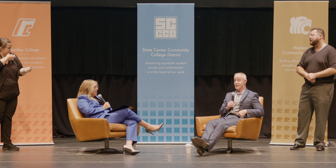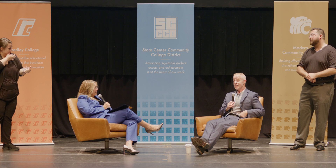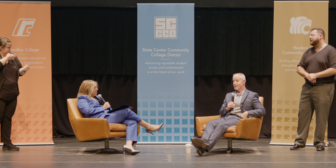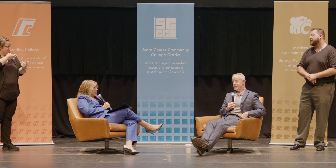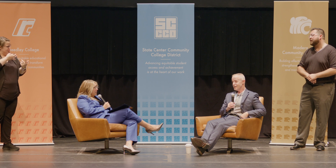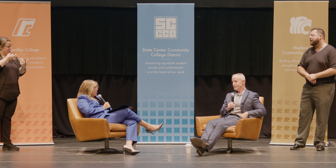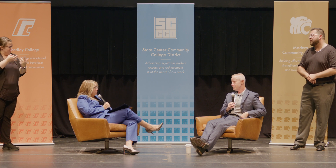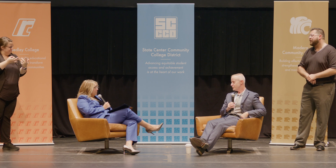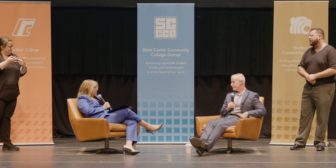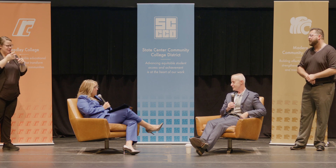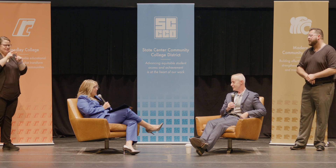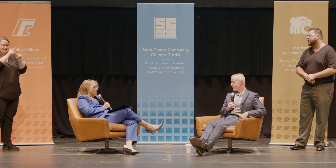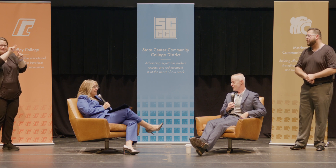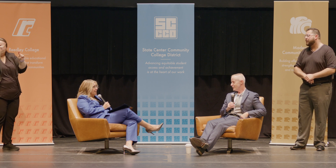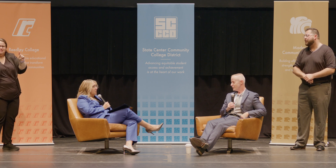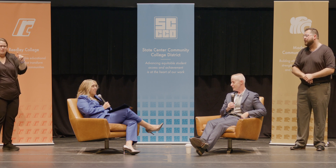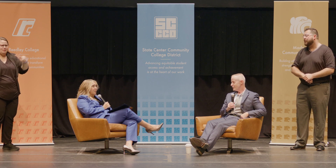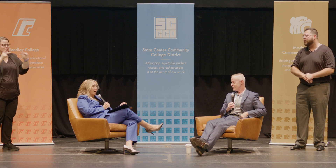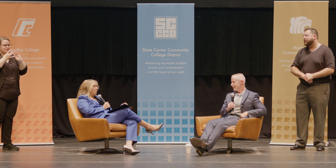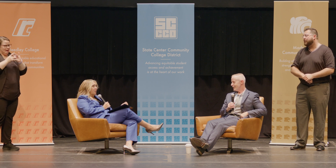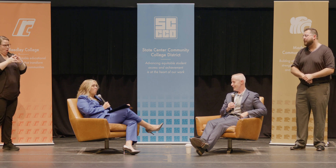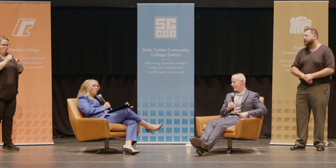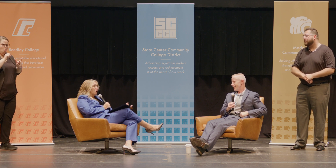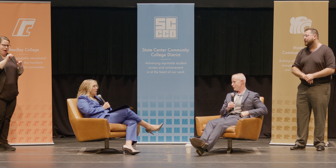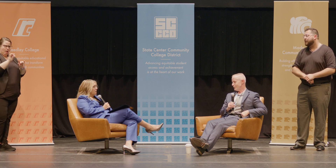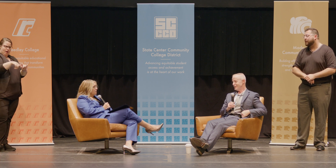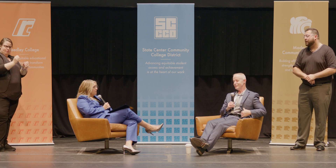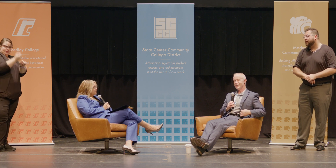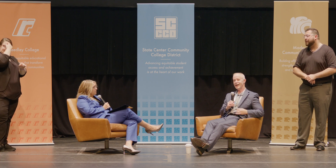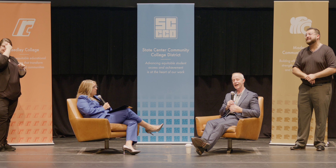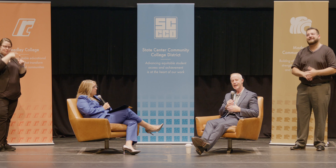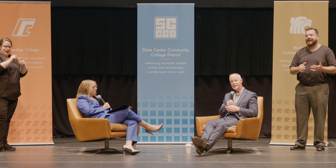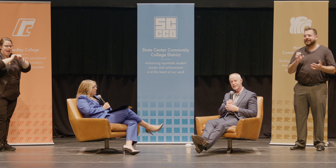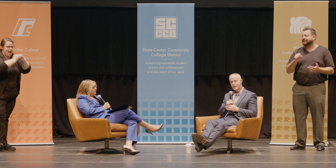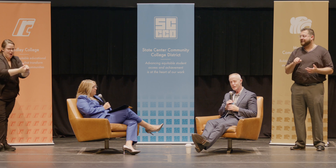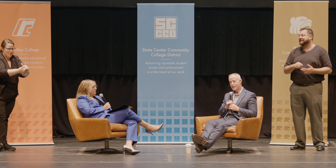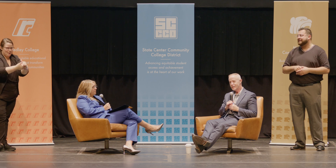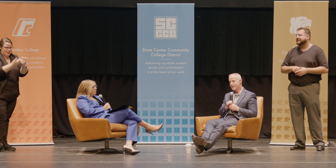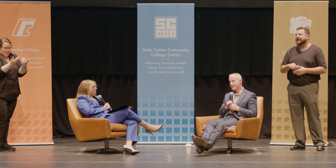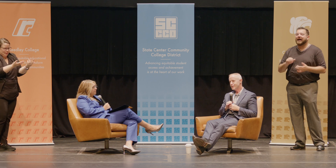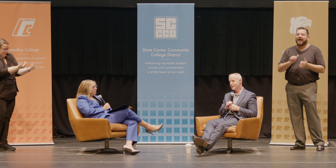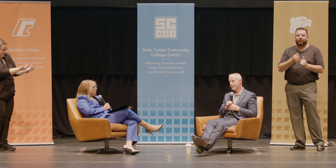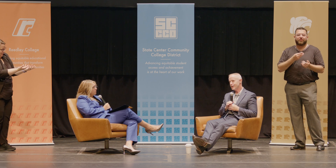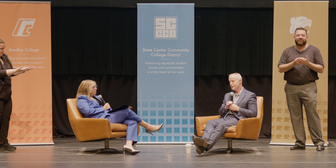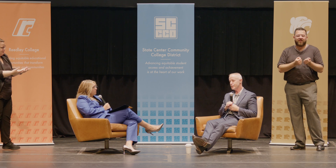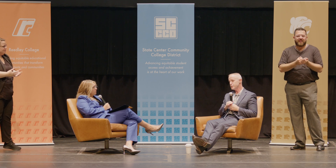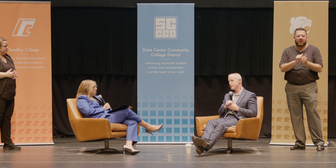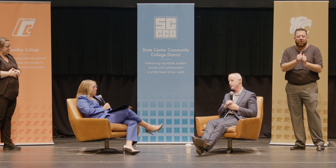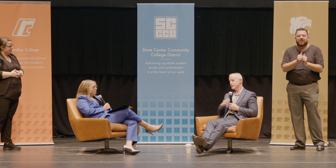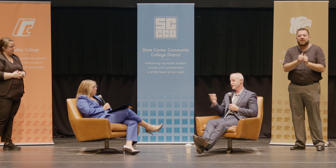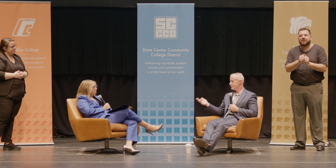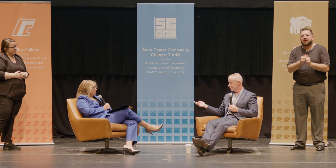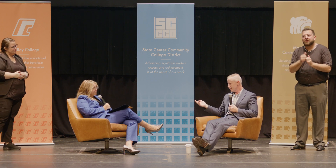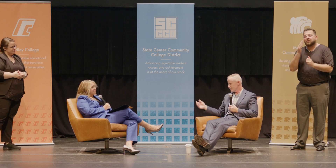do it? Because everybody around the room says, well, that makes sense, but how will it work? How do we fund it? Yeah. I think I met